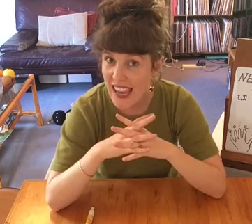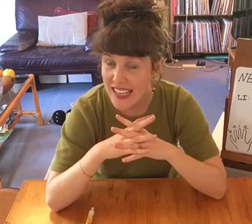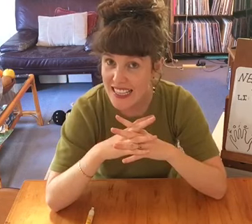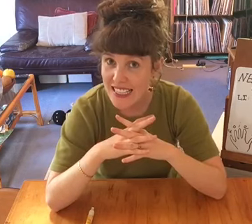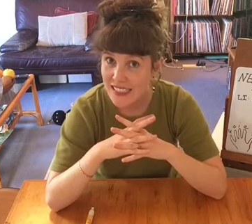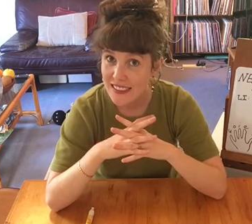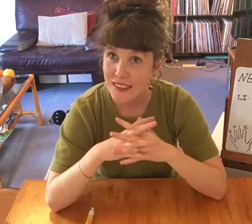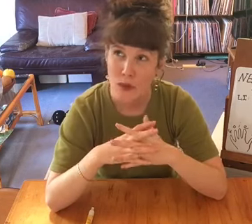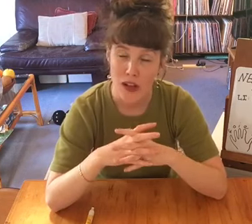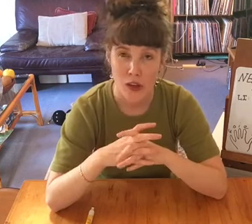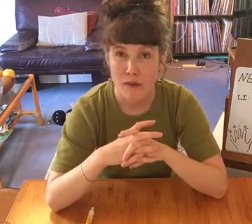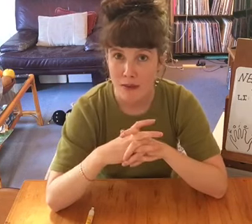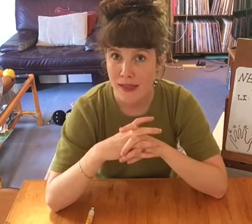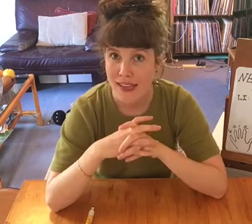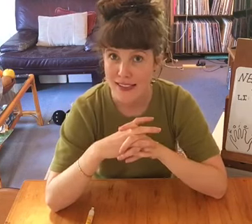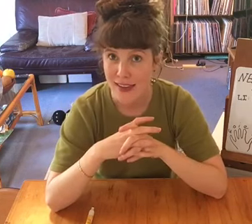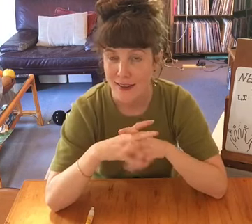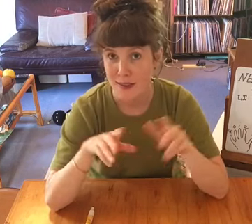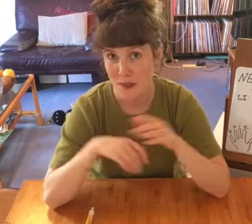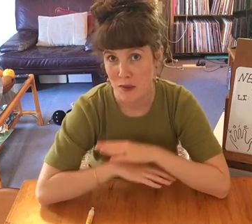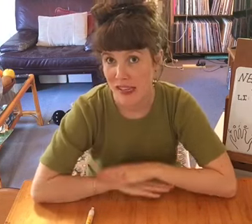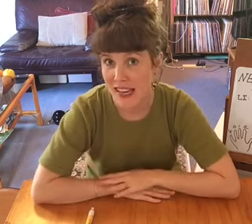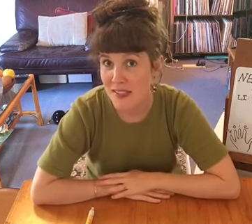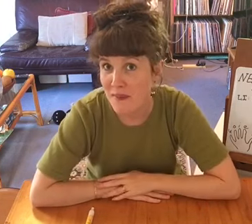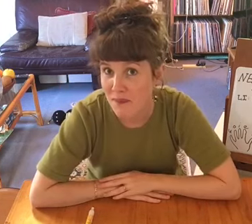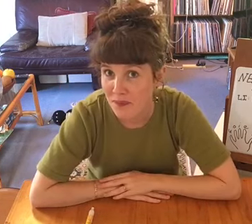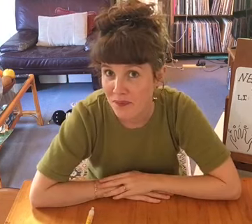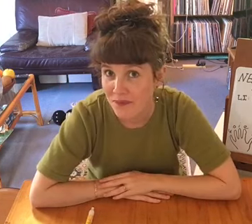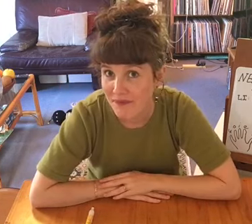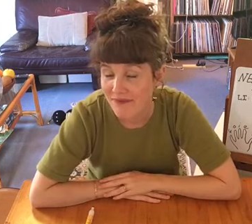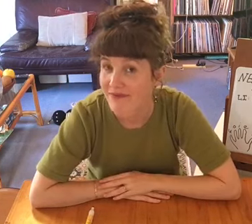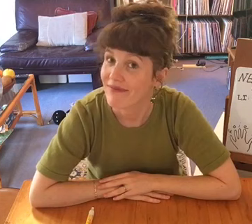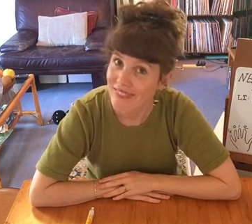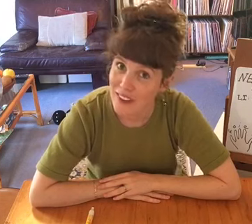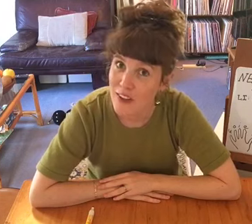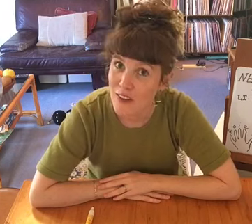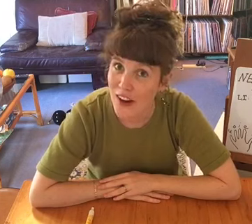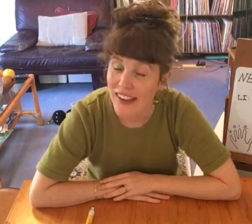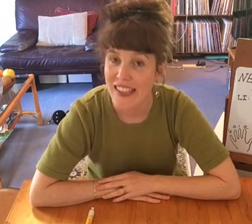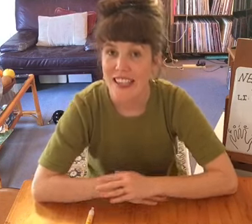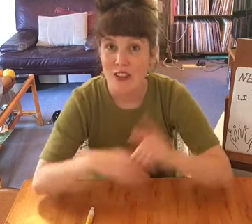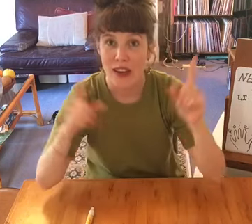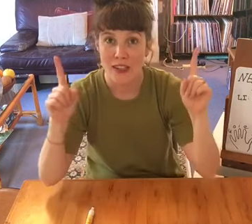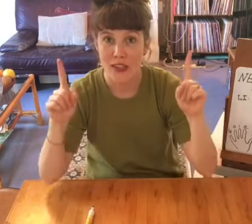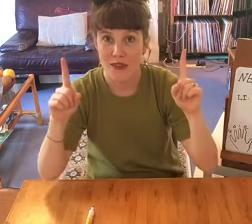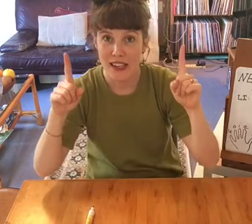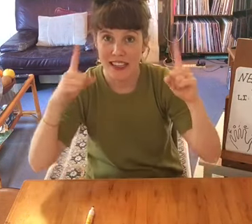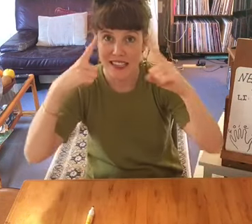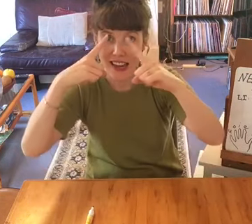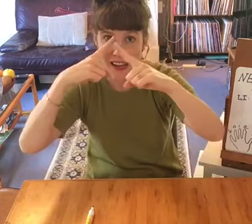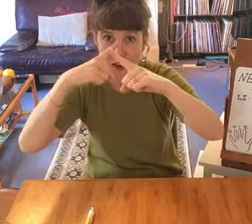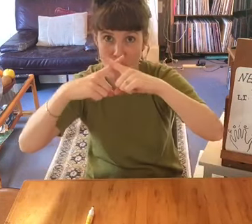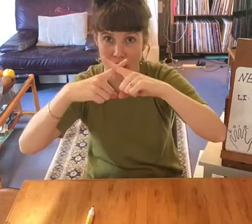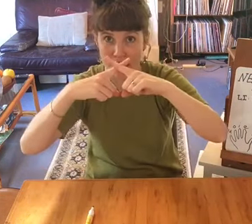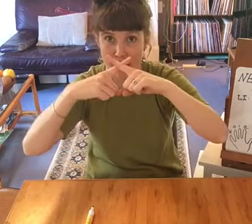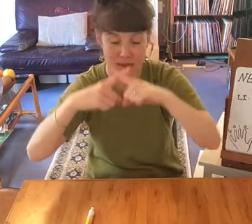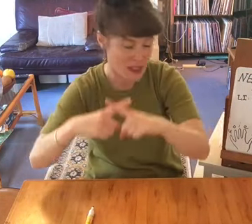X. Well, you can probably guess X. Do you want to guess? You got it. You get two fingers and you cross them to make